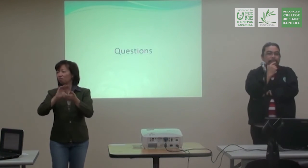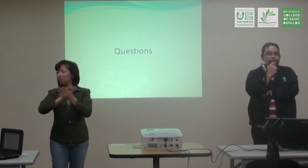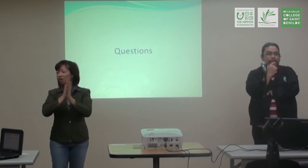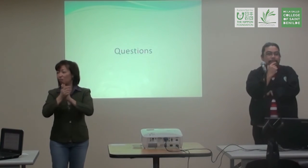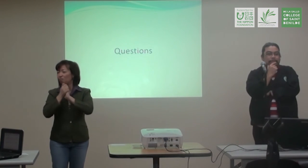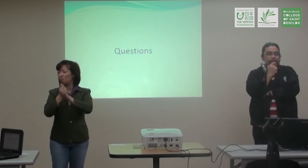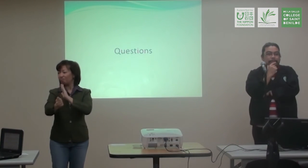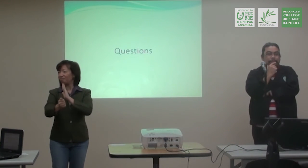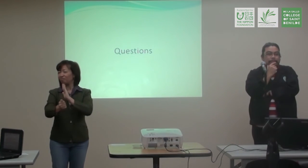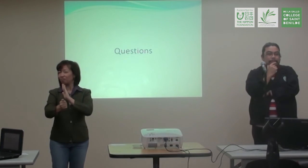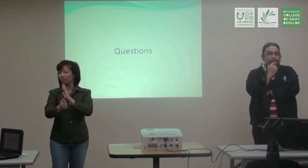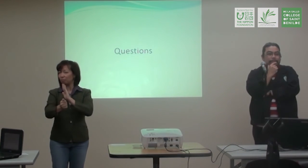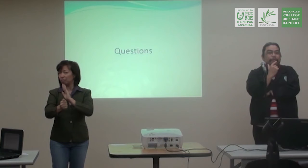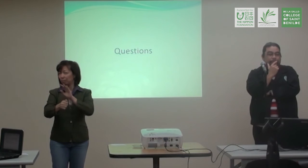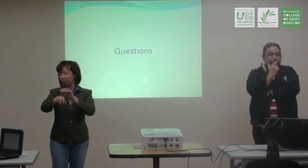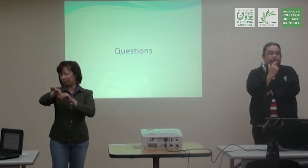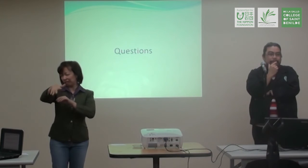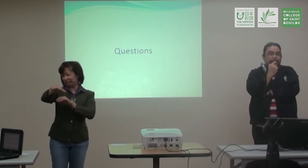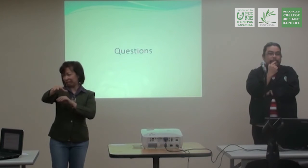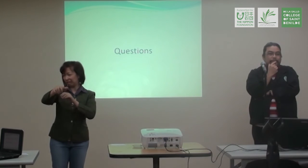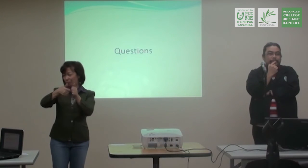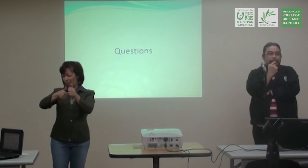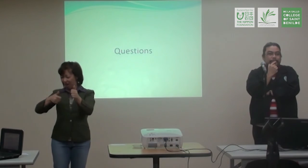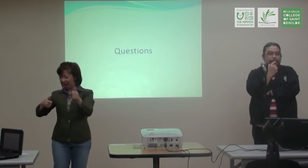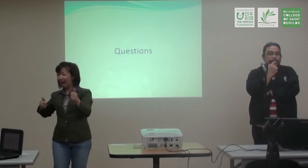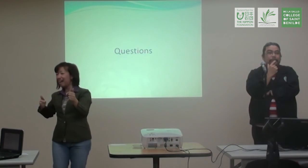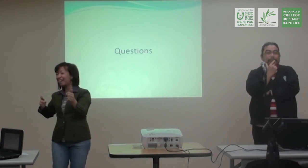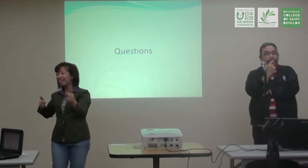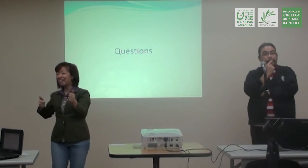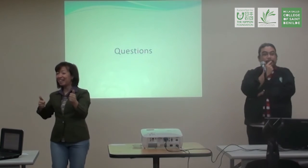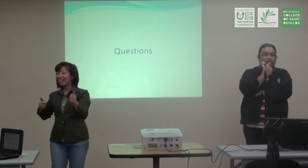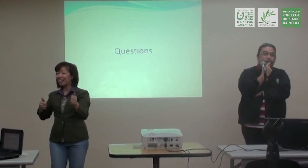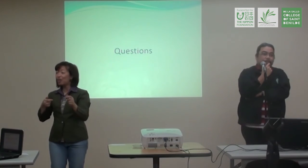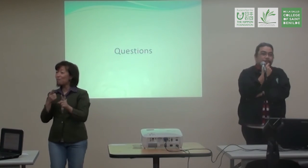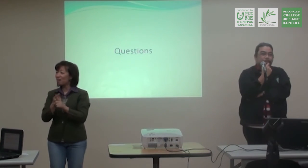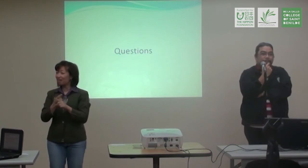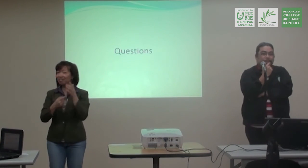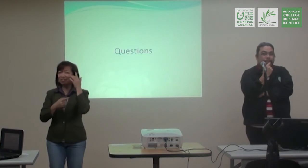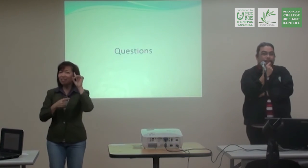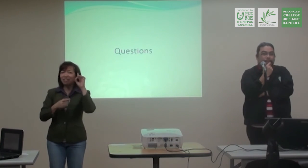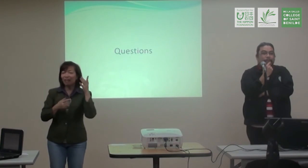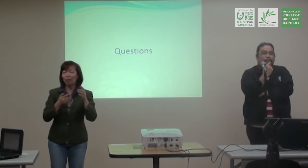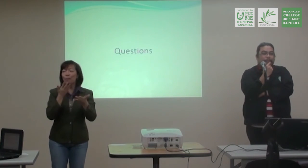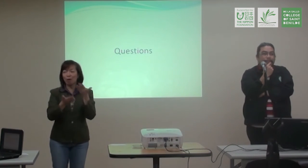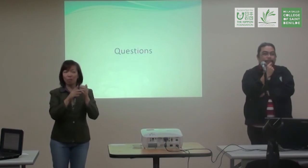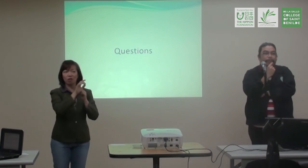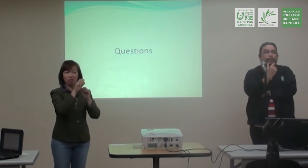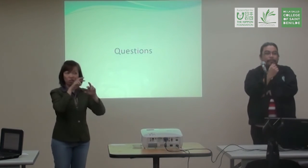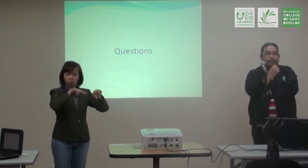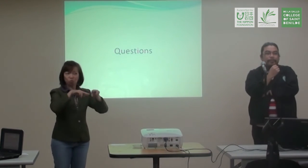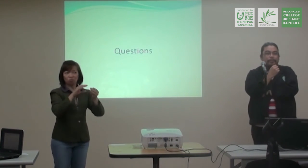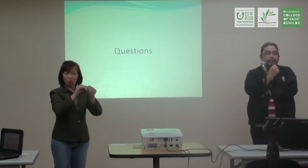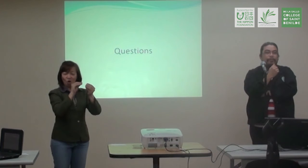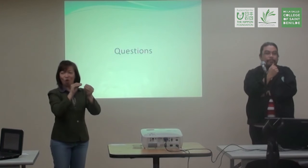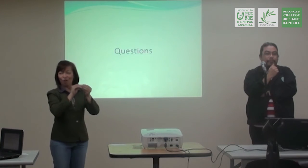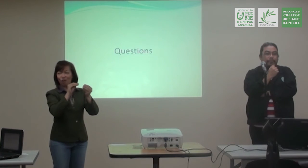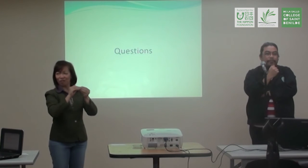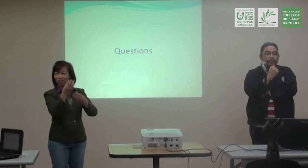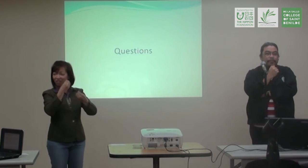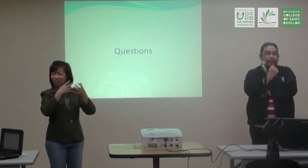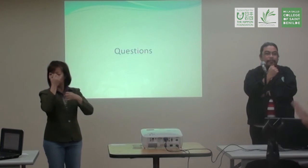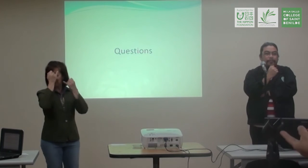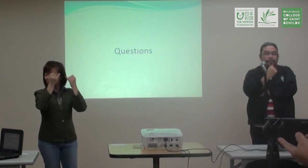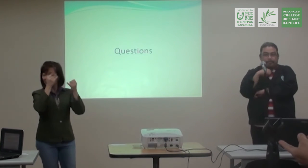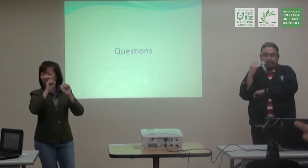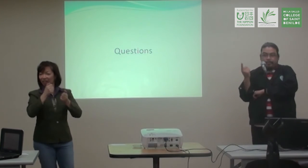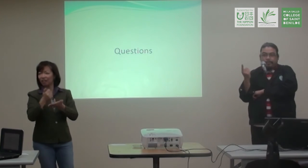no, they're still far off or they're way beyond. I don't know. No? So it would give us some idea, because that